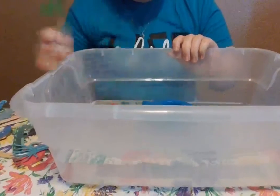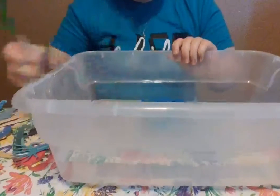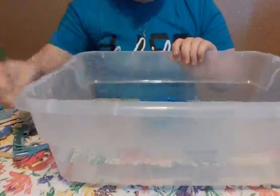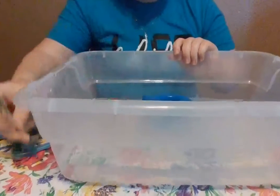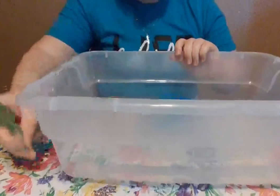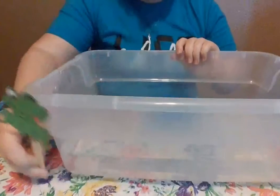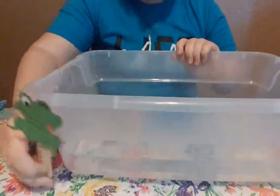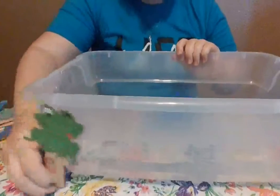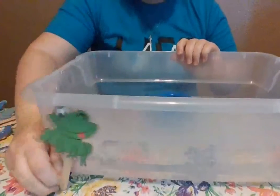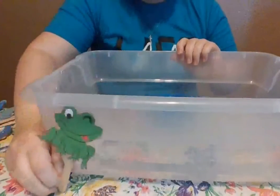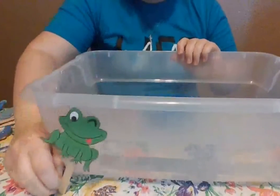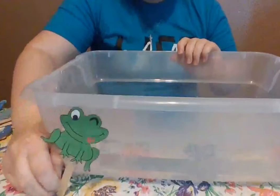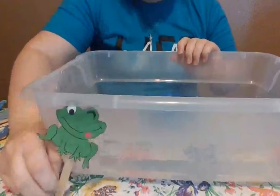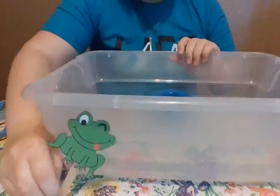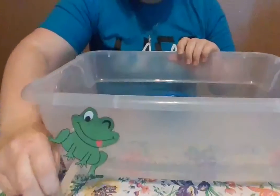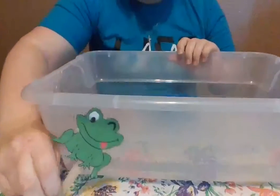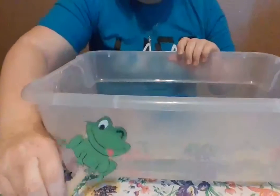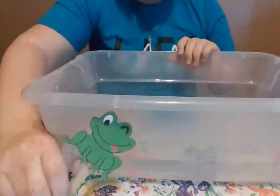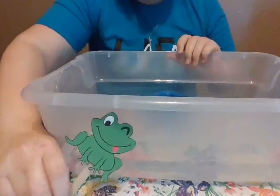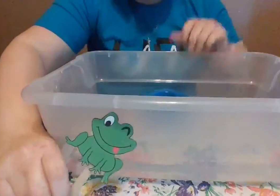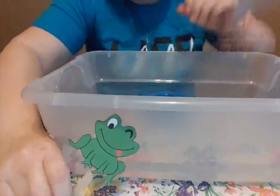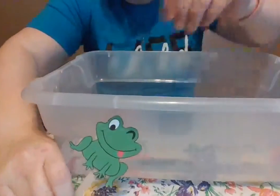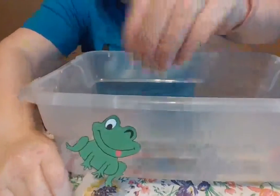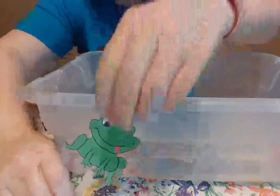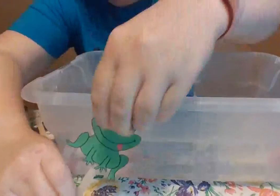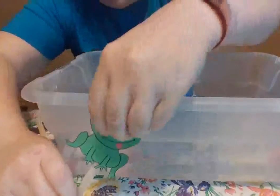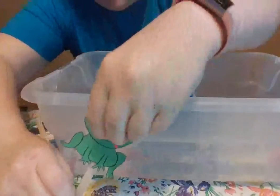I'll bring him up here. He's hopping on top of the water.